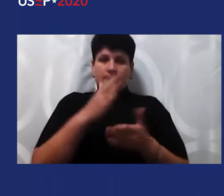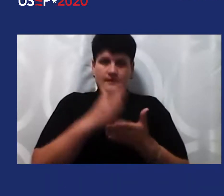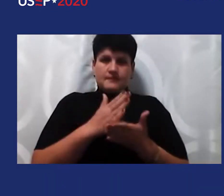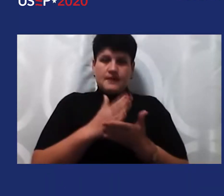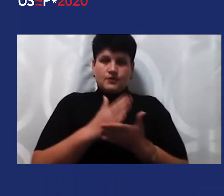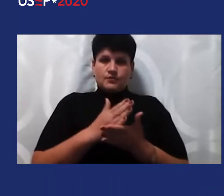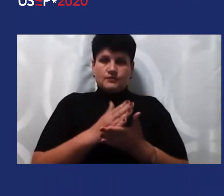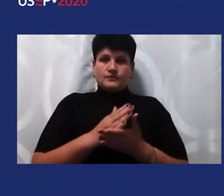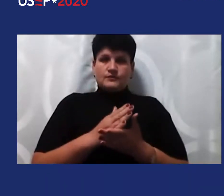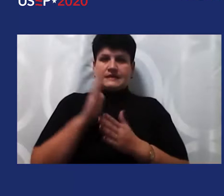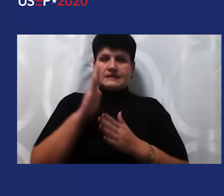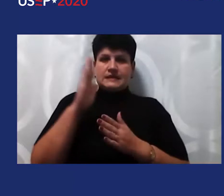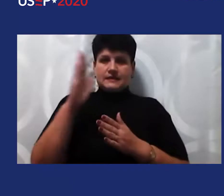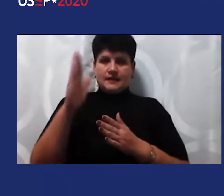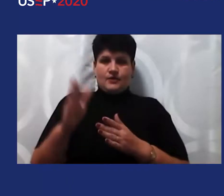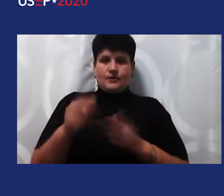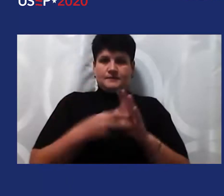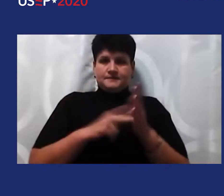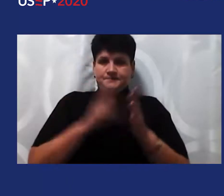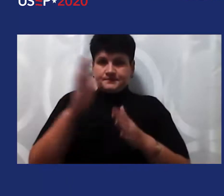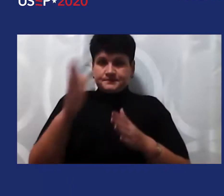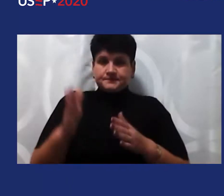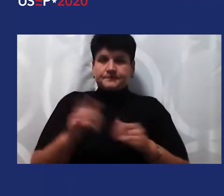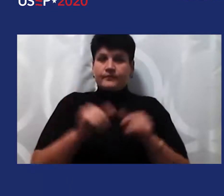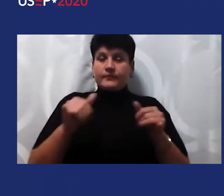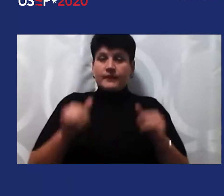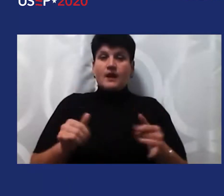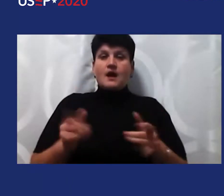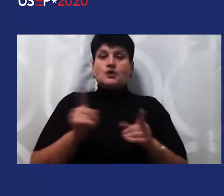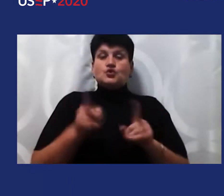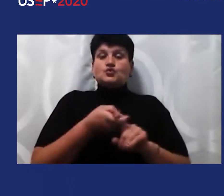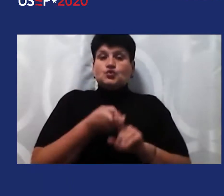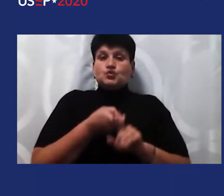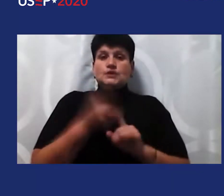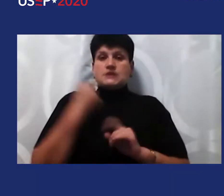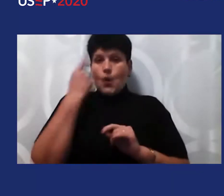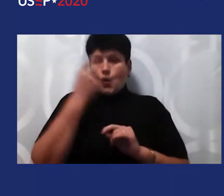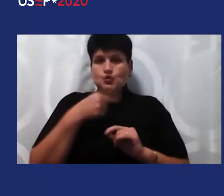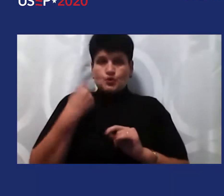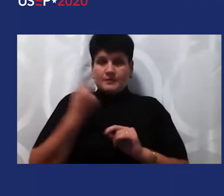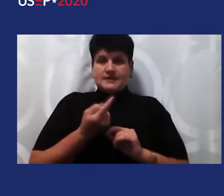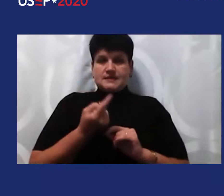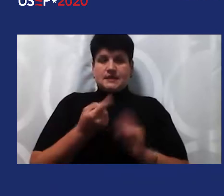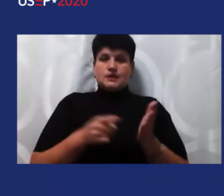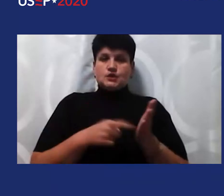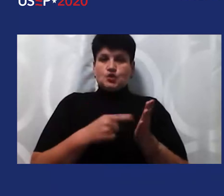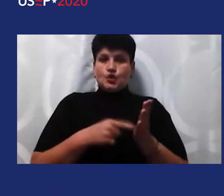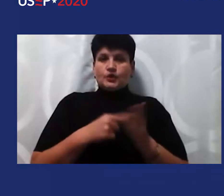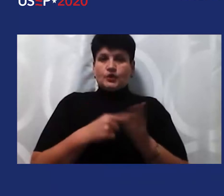do have their strategies in running their Facebook pages. As regards